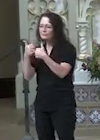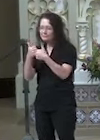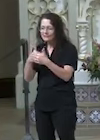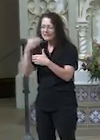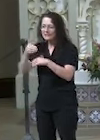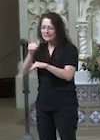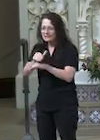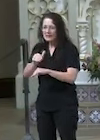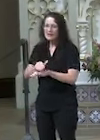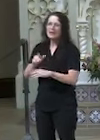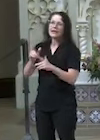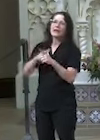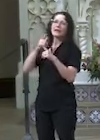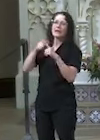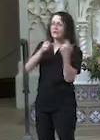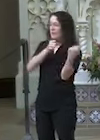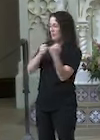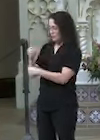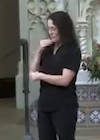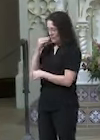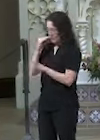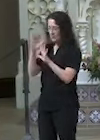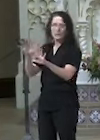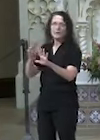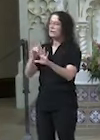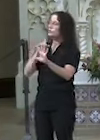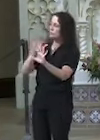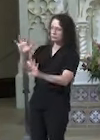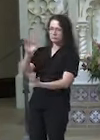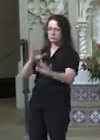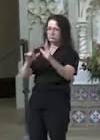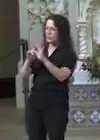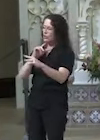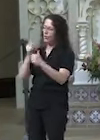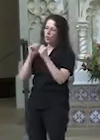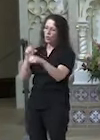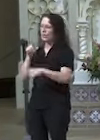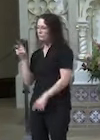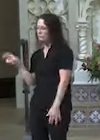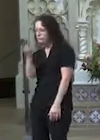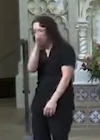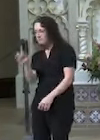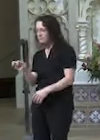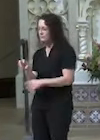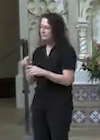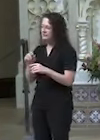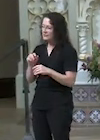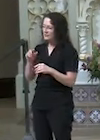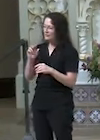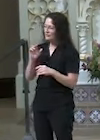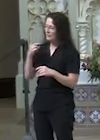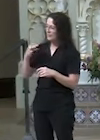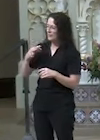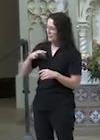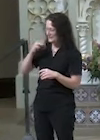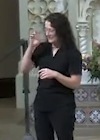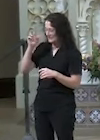night, and then we drove home the next day. So a really quick trip to the Twin Cities. But we